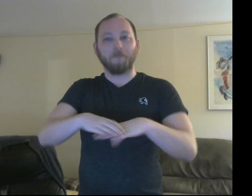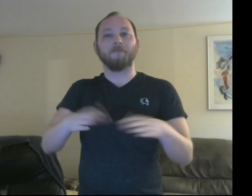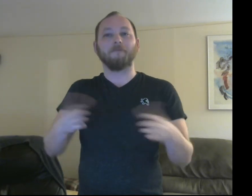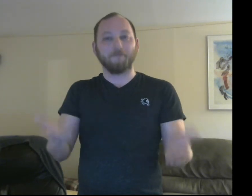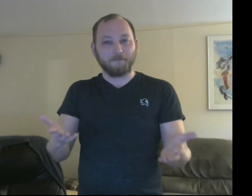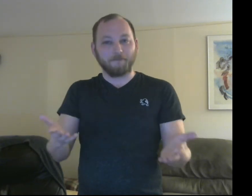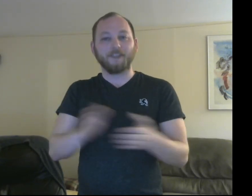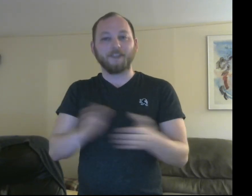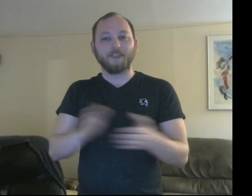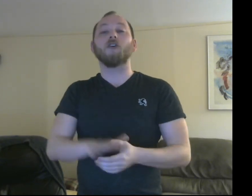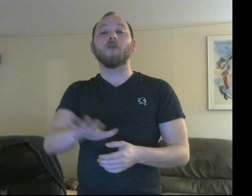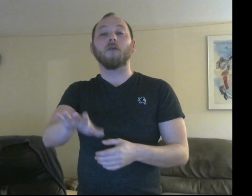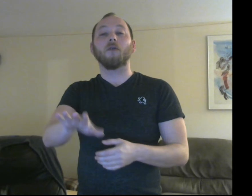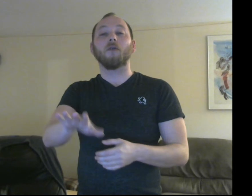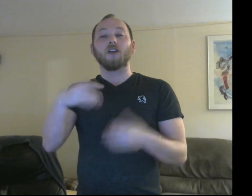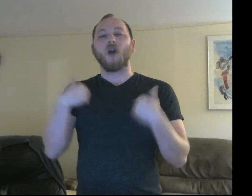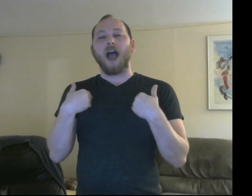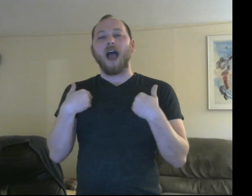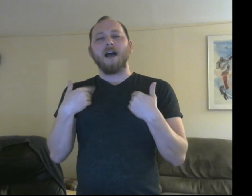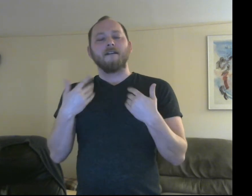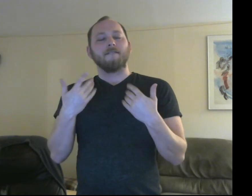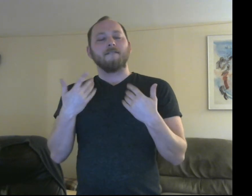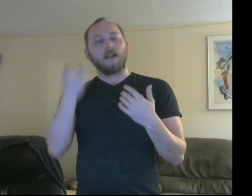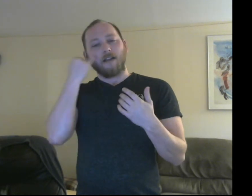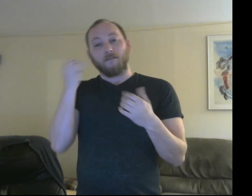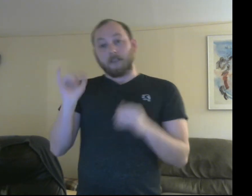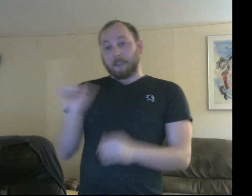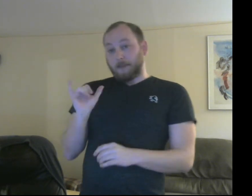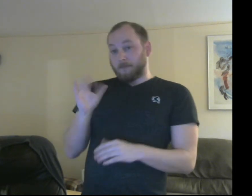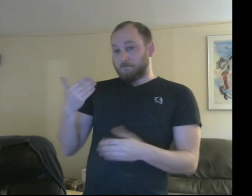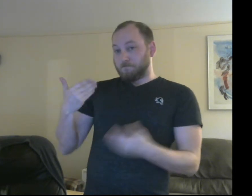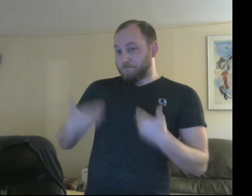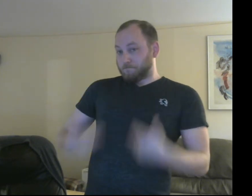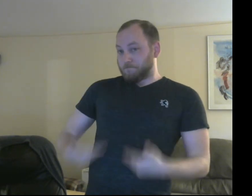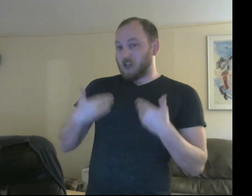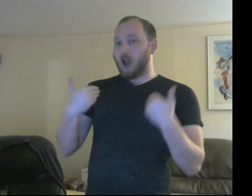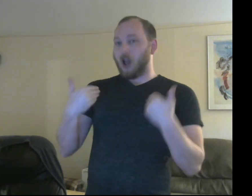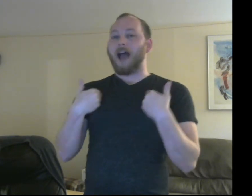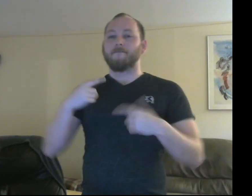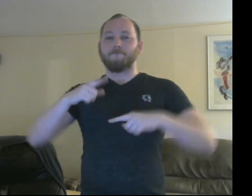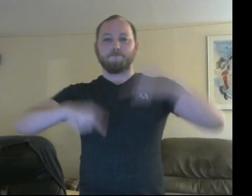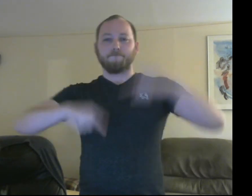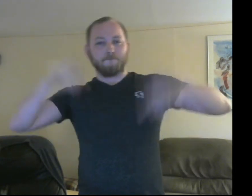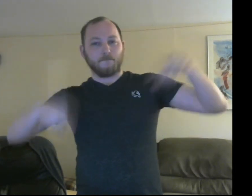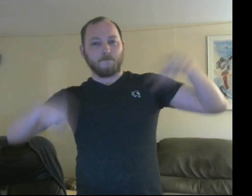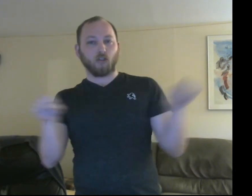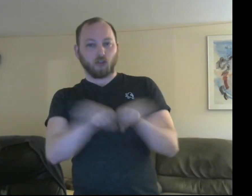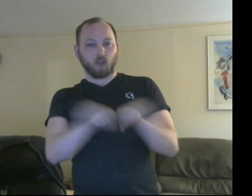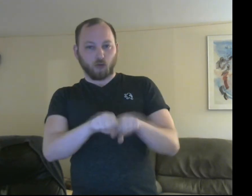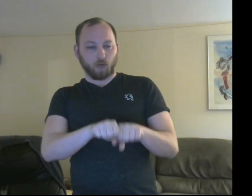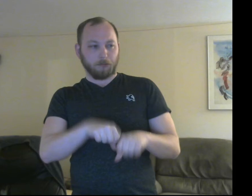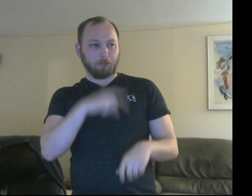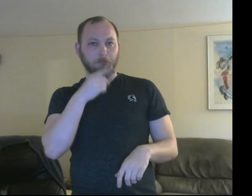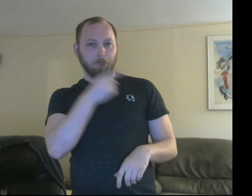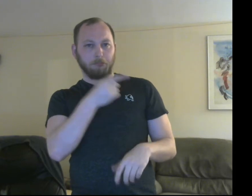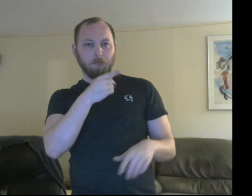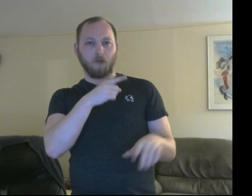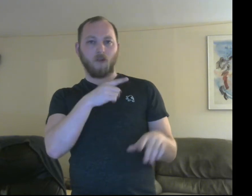of different kinds of shoes. Obviously, this is a running shoe, not going to work. Just throw that one out. And then we have this